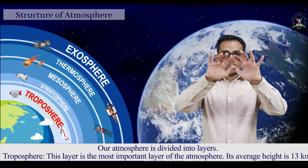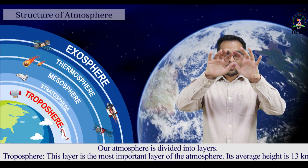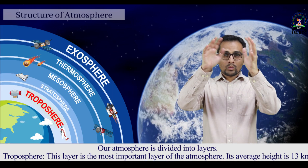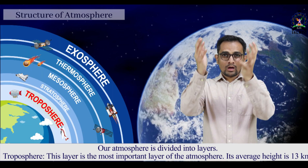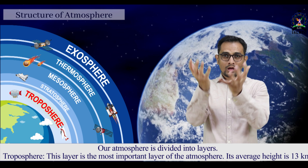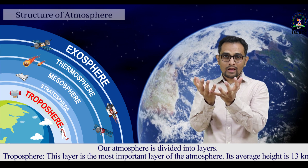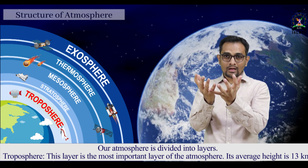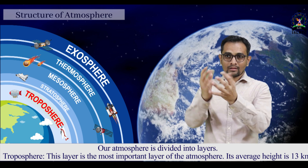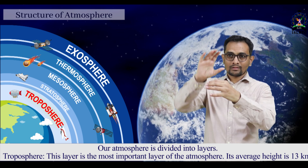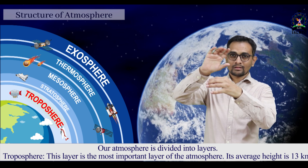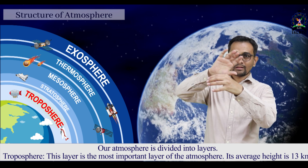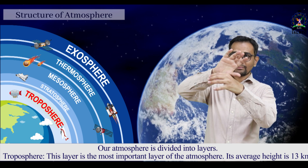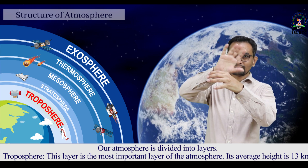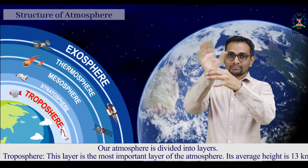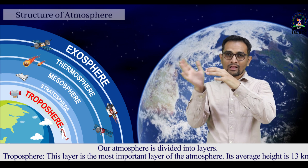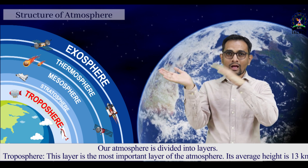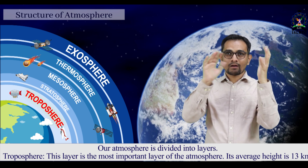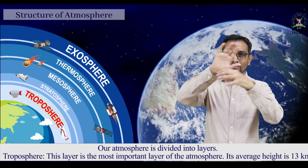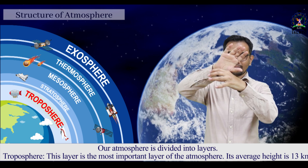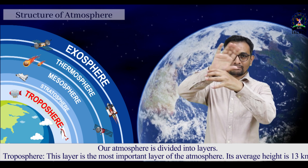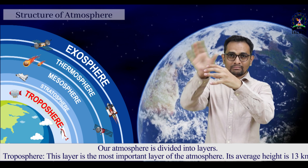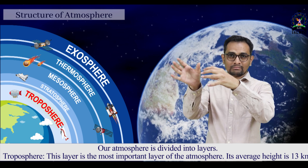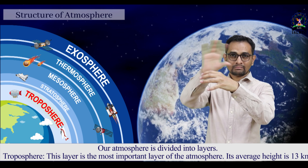Our atmosphere is divided into layers.